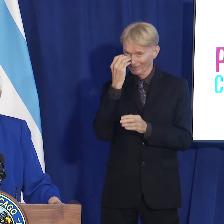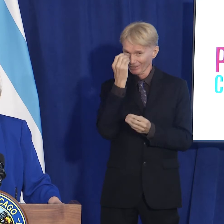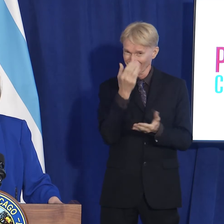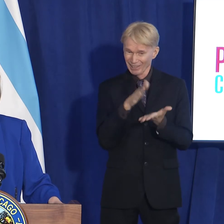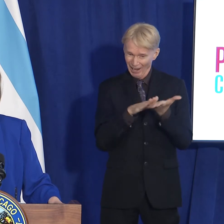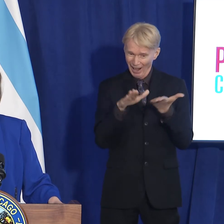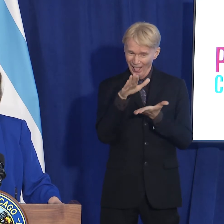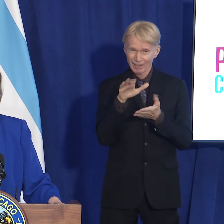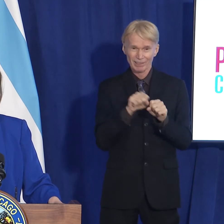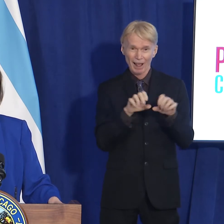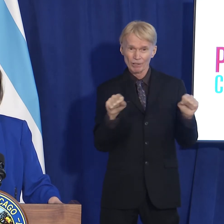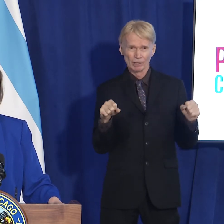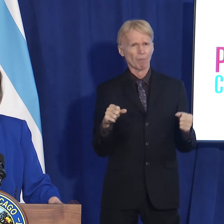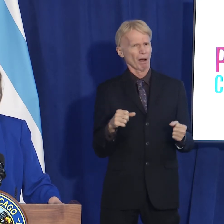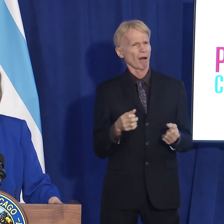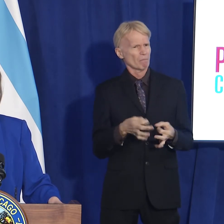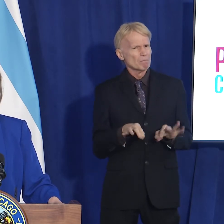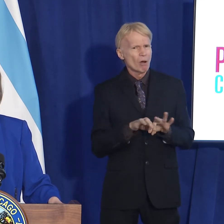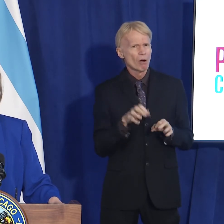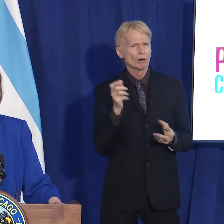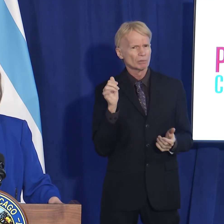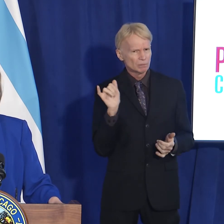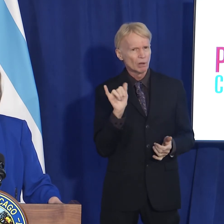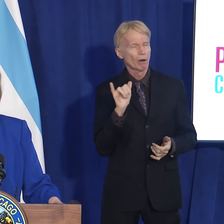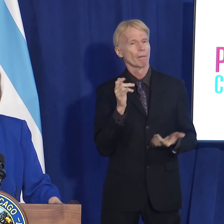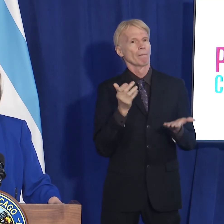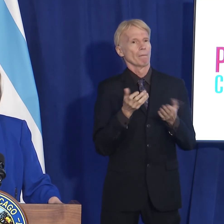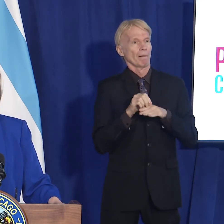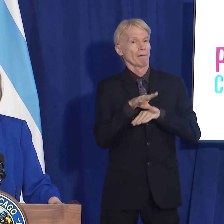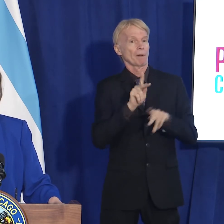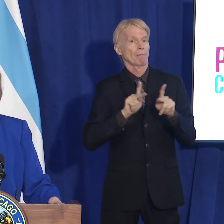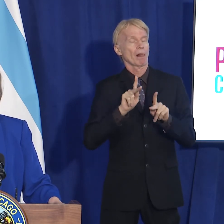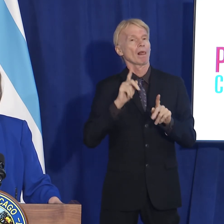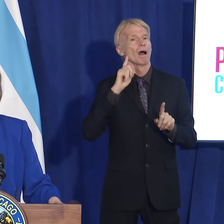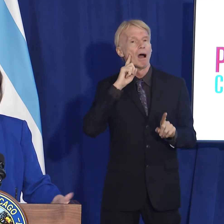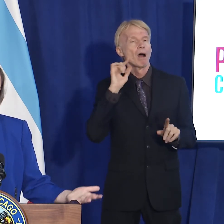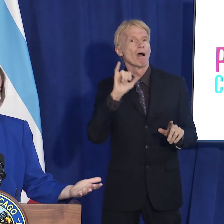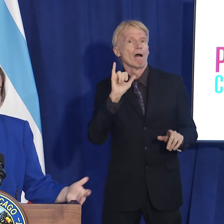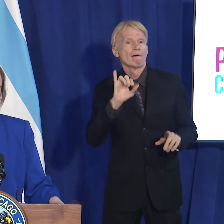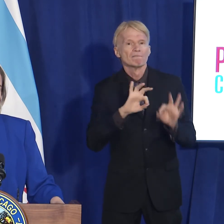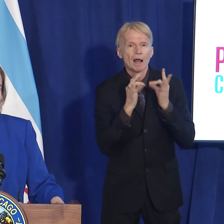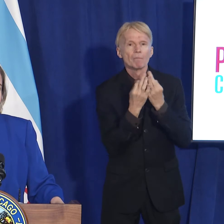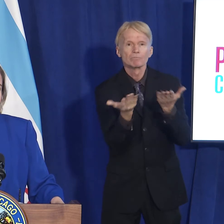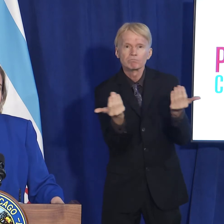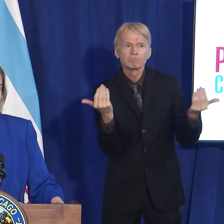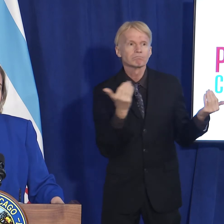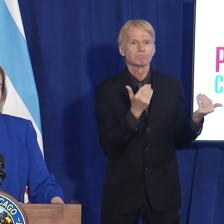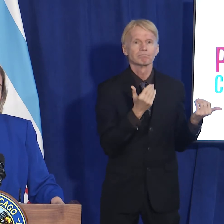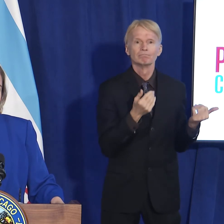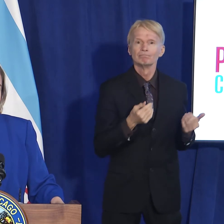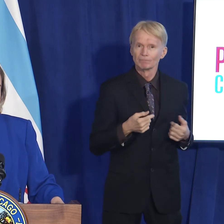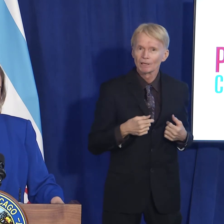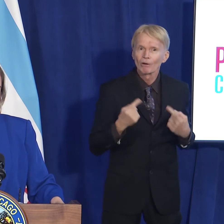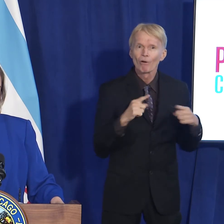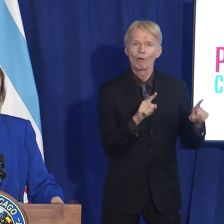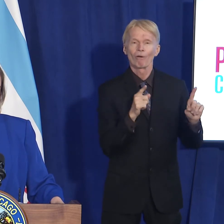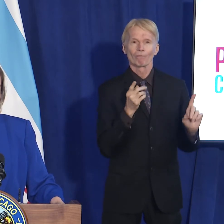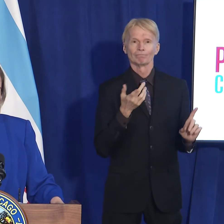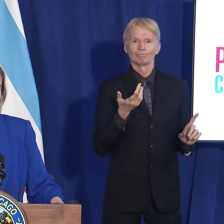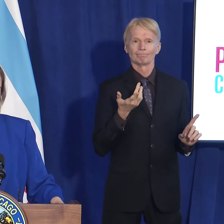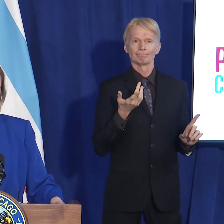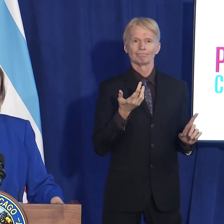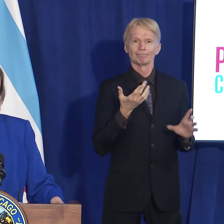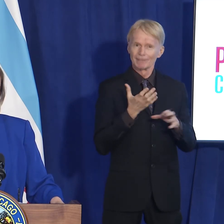and that we'll see people and families making a decision for that as well. So, I think the goal is to make sure